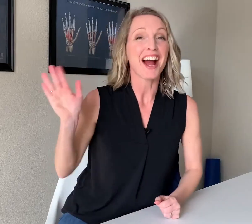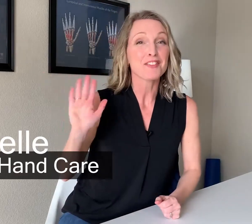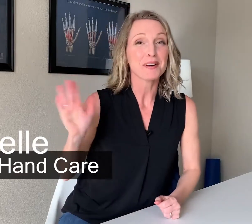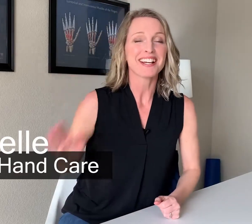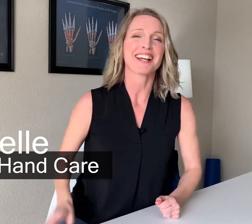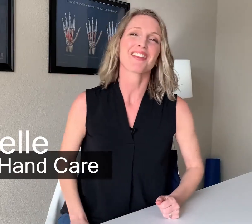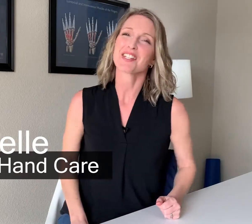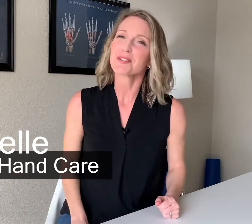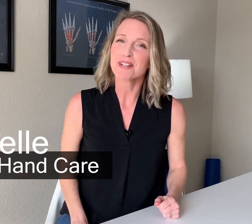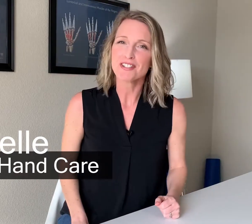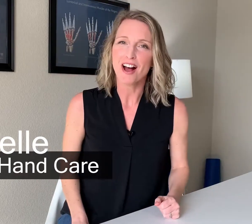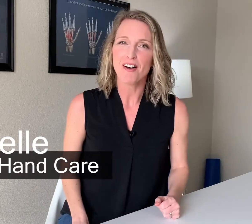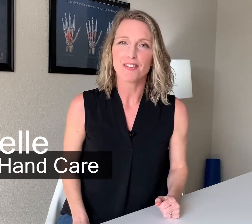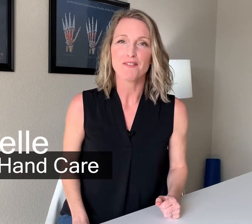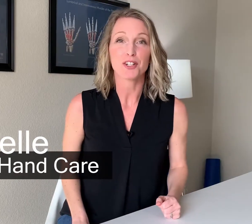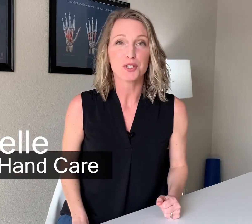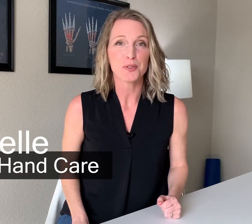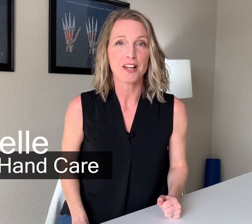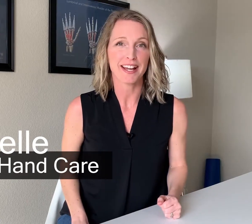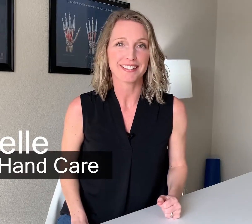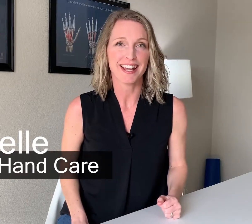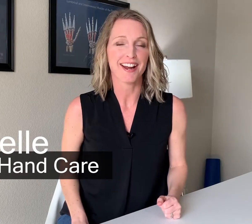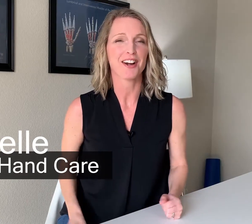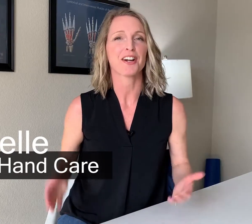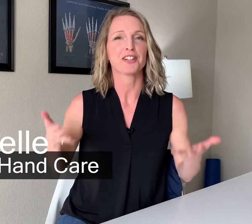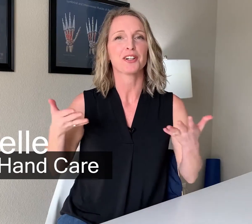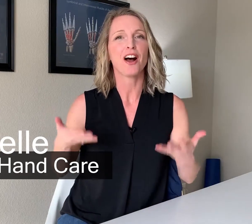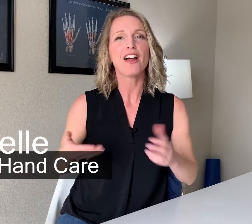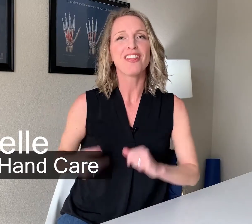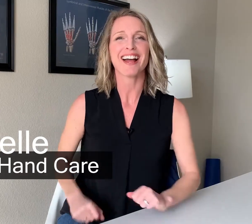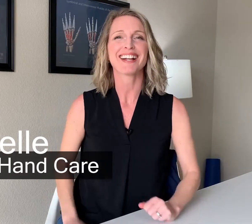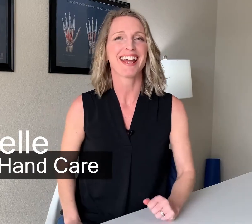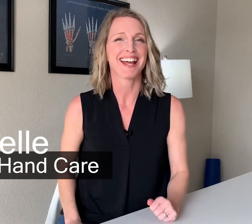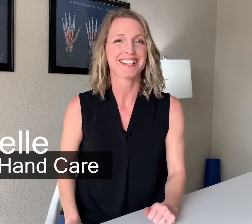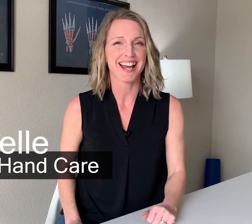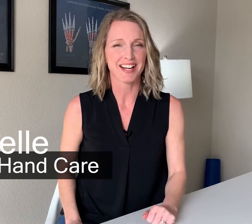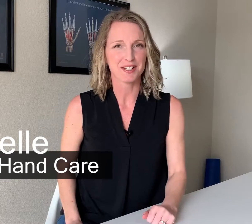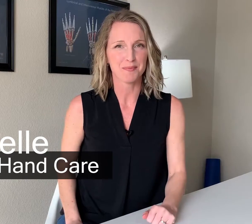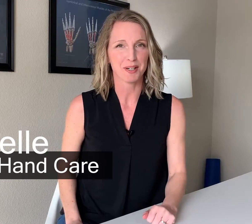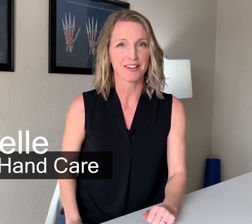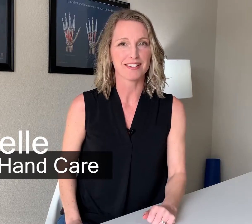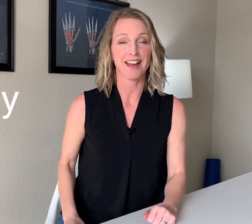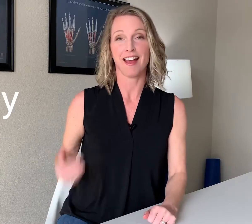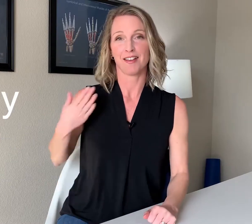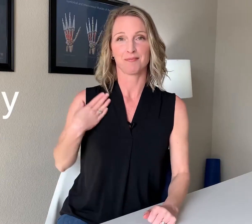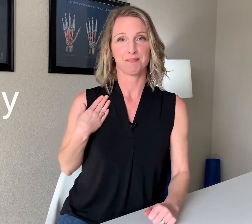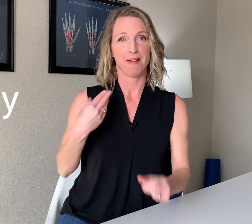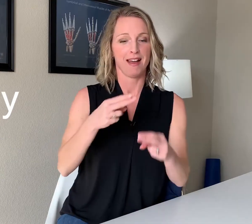Hi everybody, this is Michelle from Virtual Hand Care, your online hand expert.